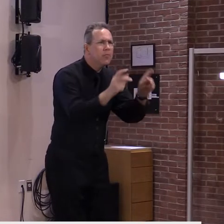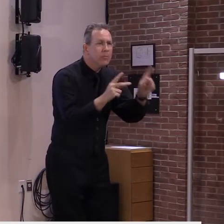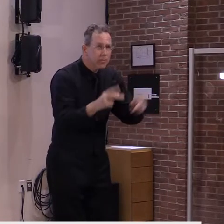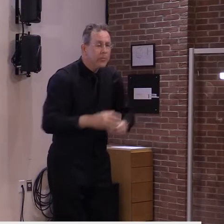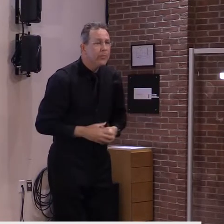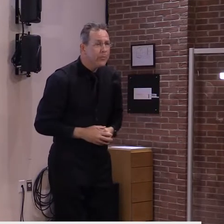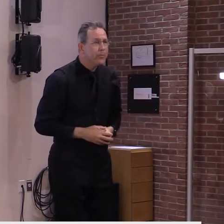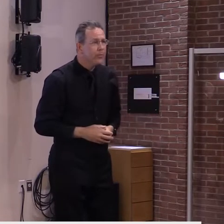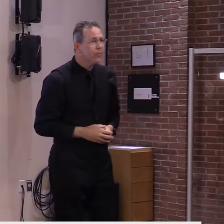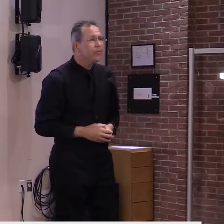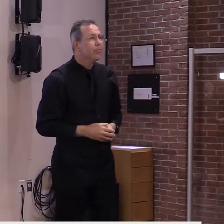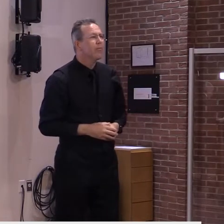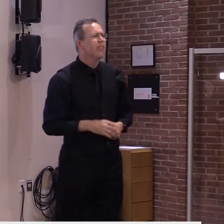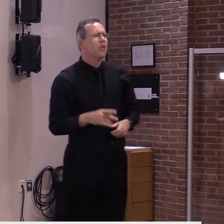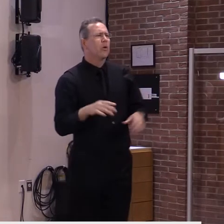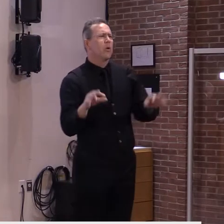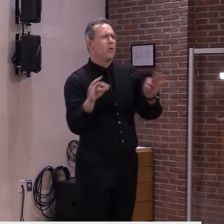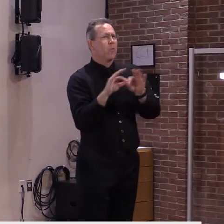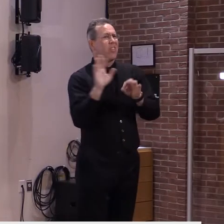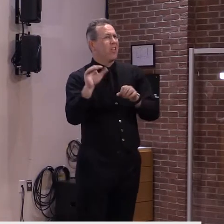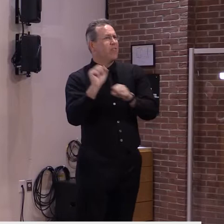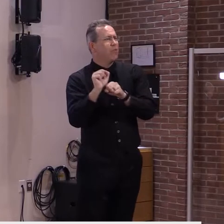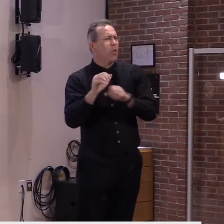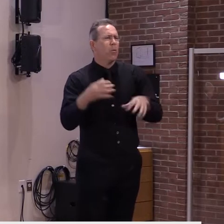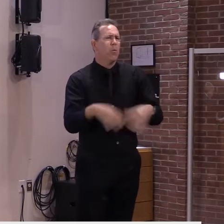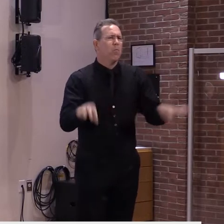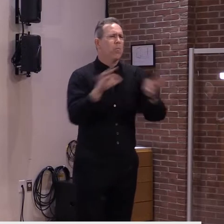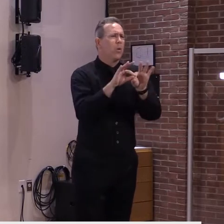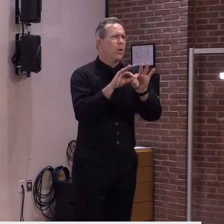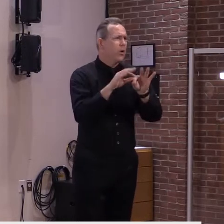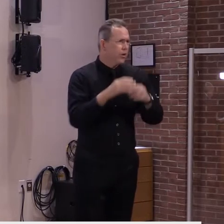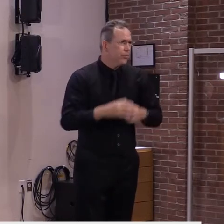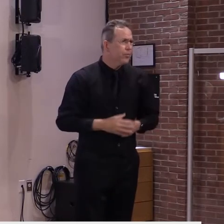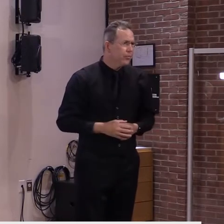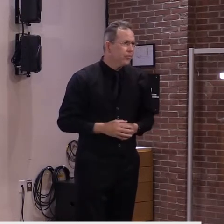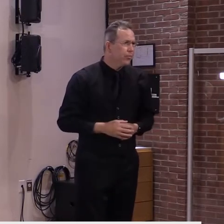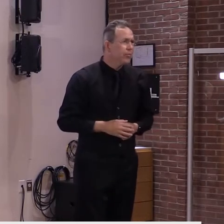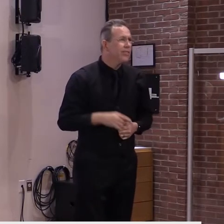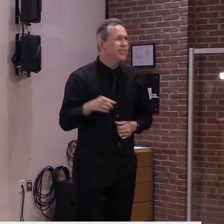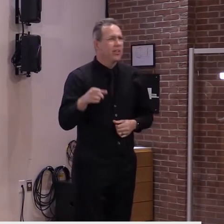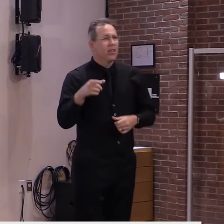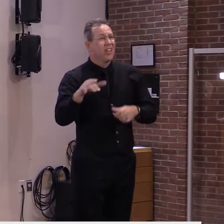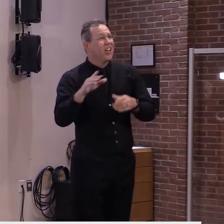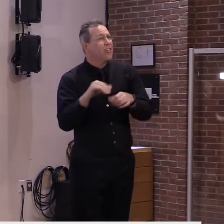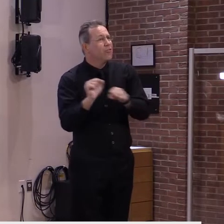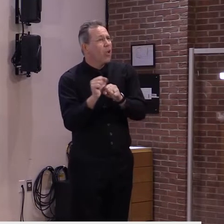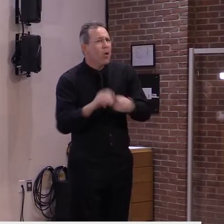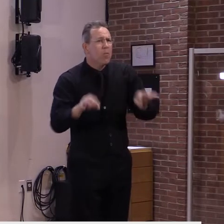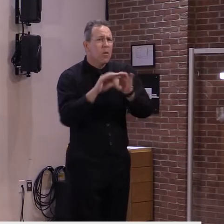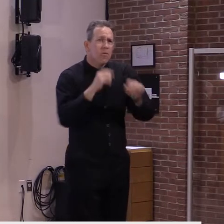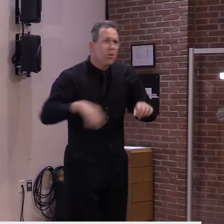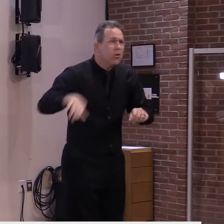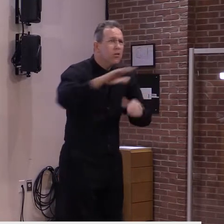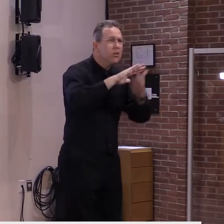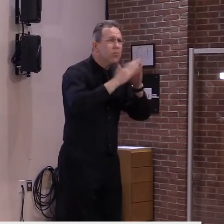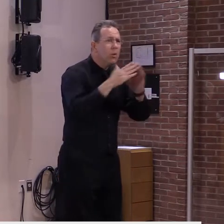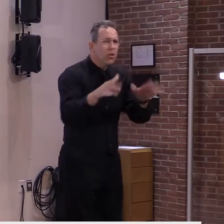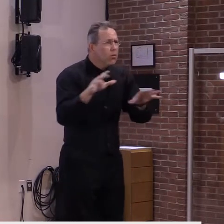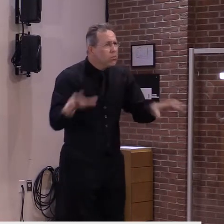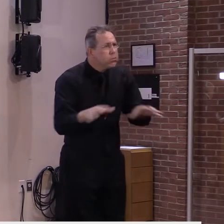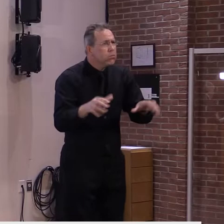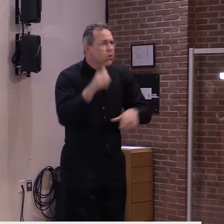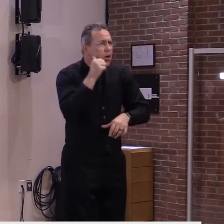a critical role as first responders in our community every day, and their response during